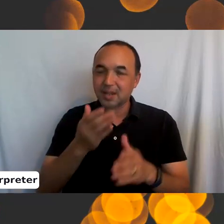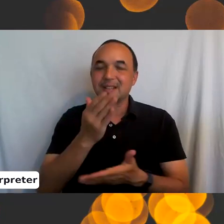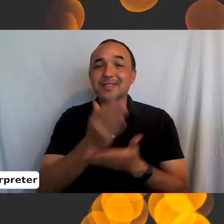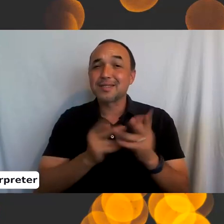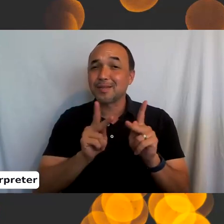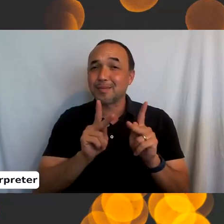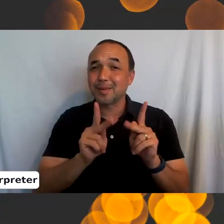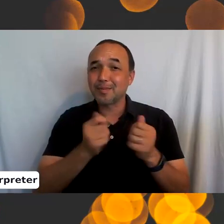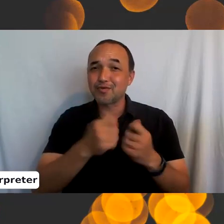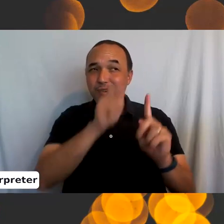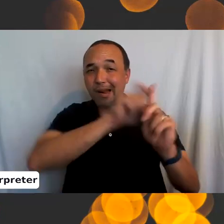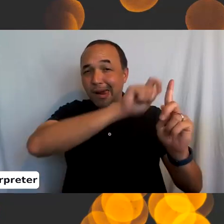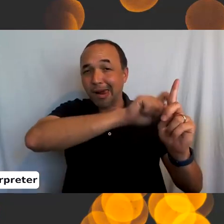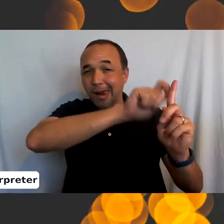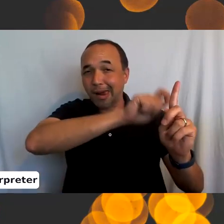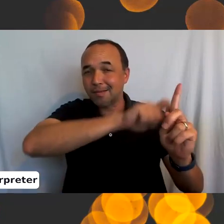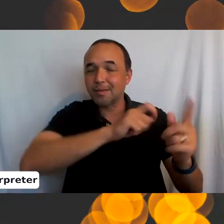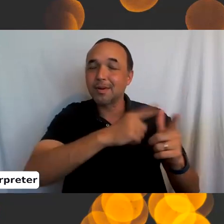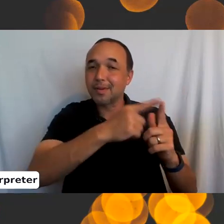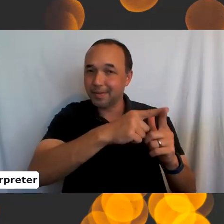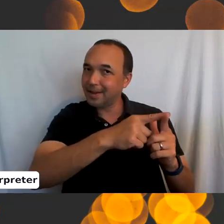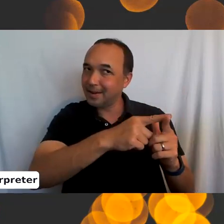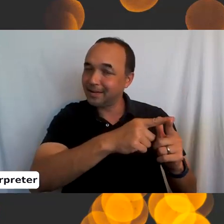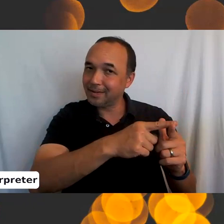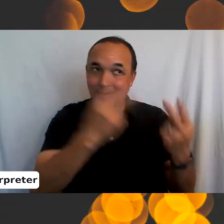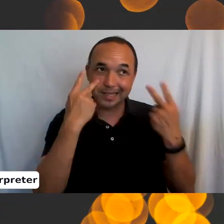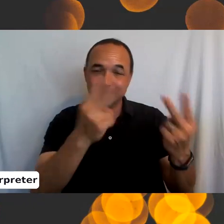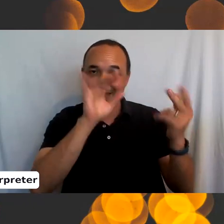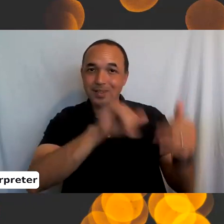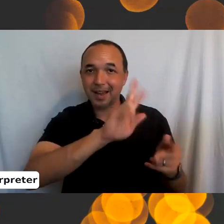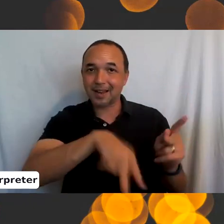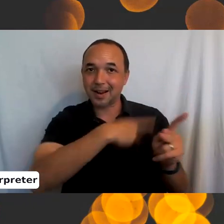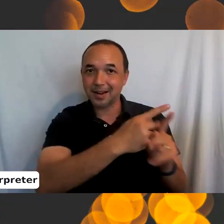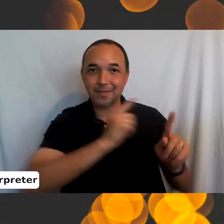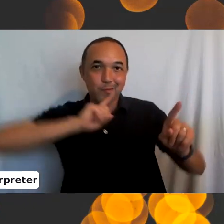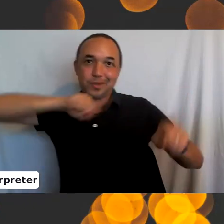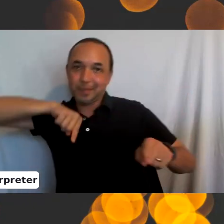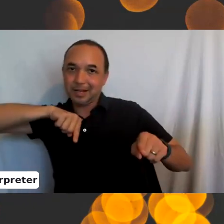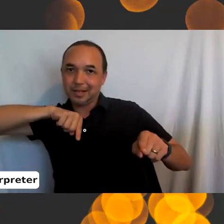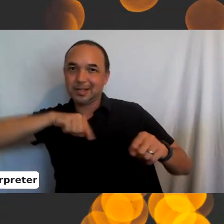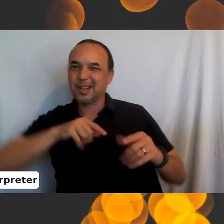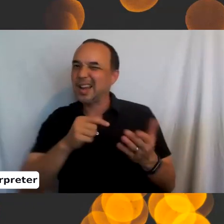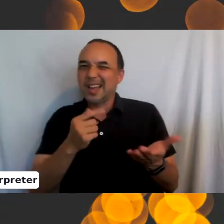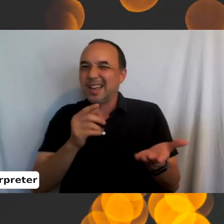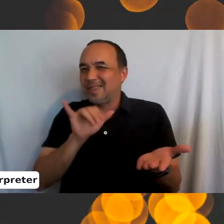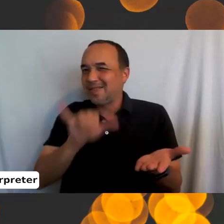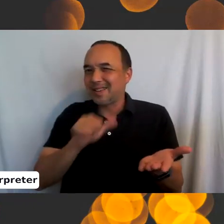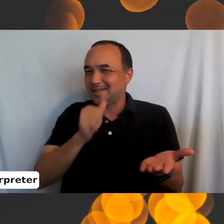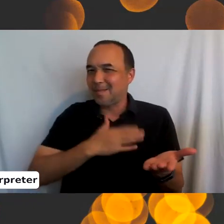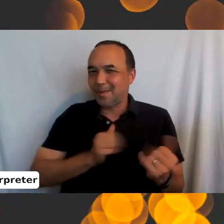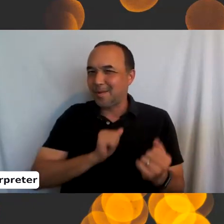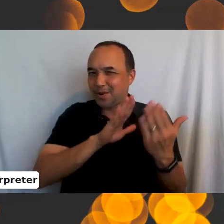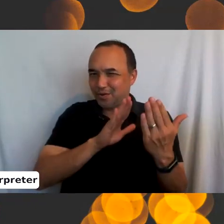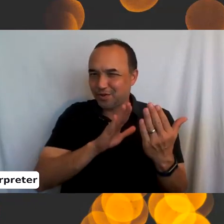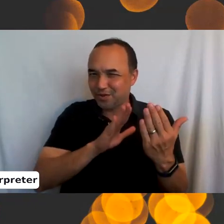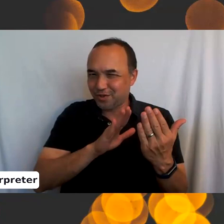then they get the corresponding type activity, which is not the way I like to investigate. And I imagine it's not the way any of you like to investigate, which is why you're